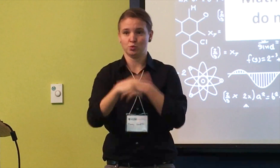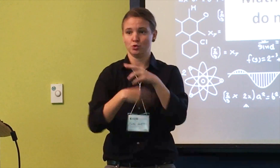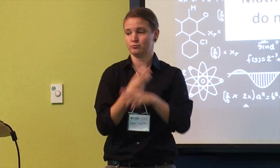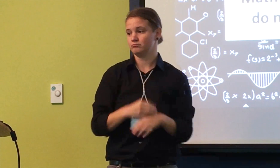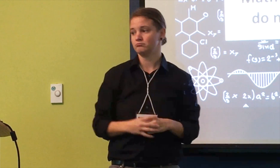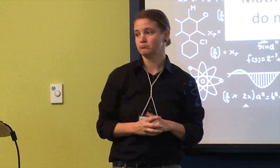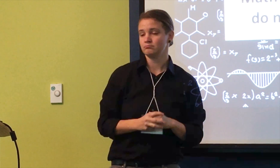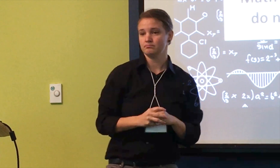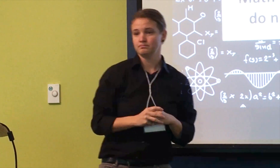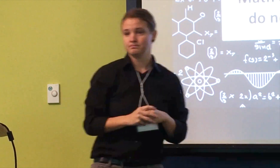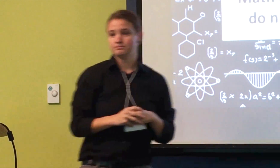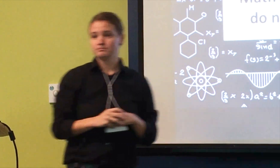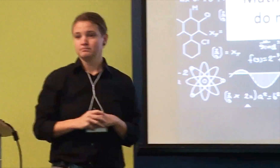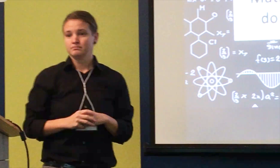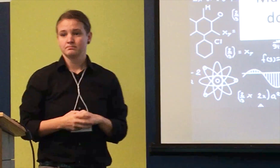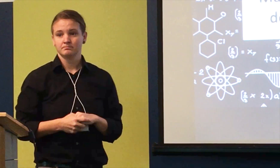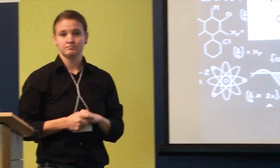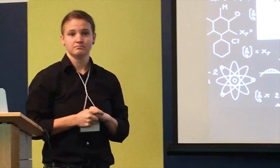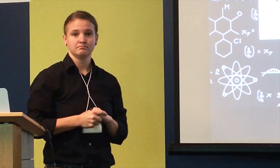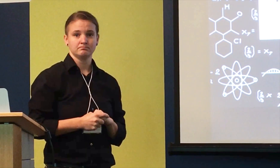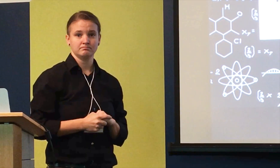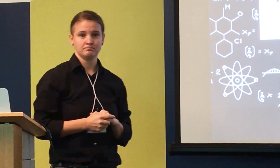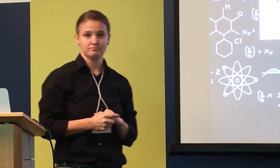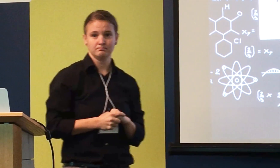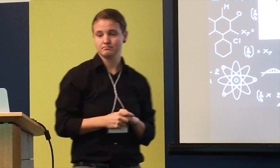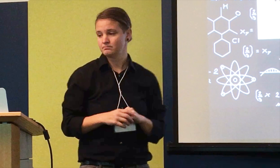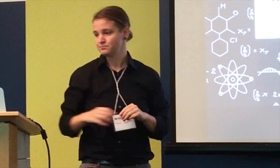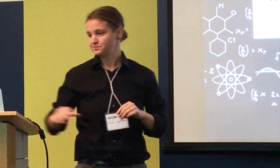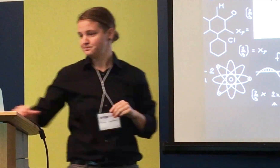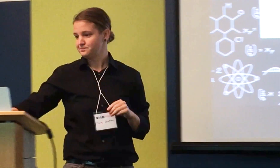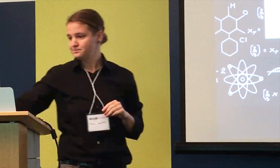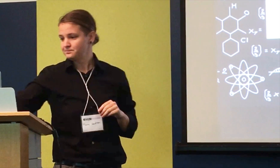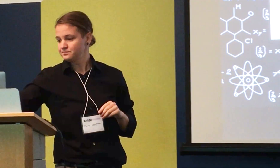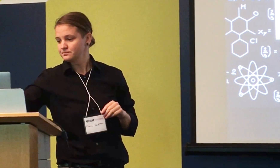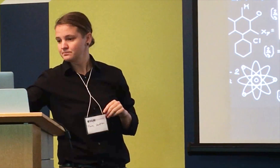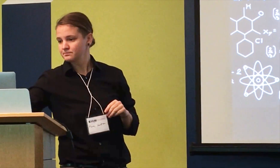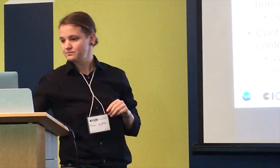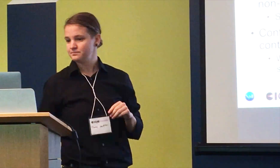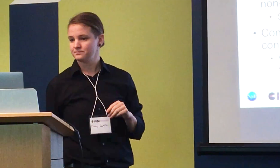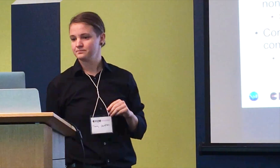to content in our first language closes the same doors. We would just want equal standing.